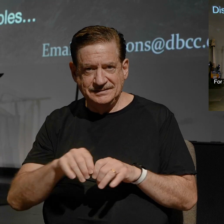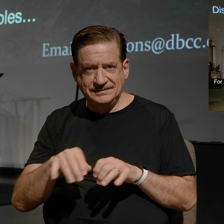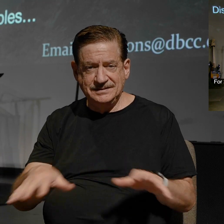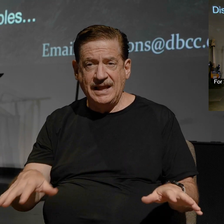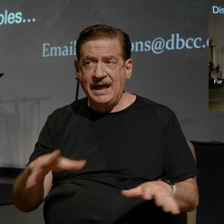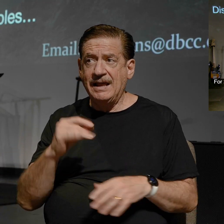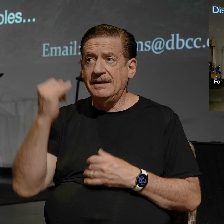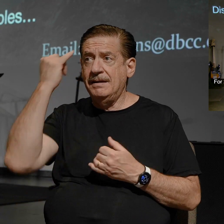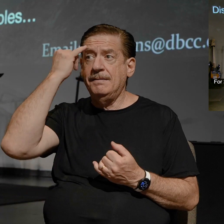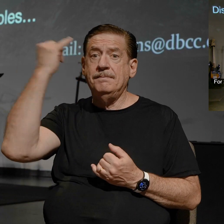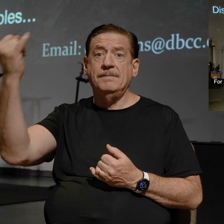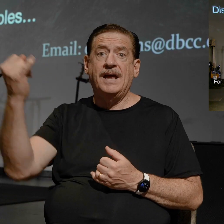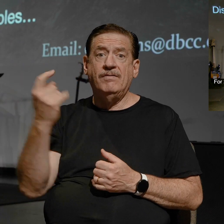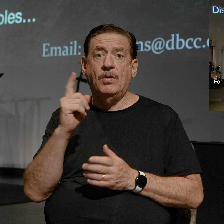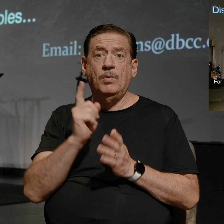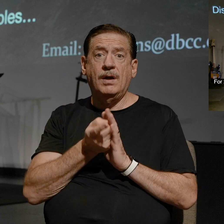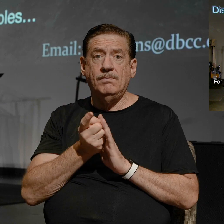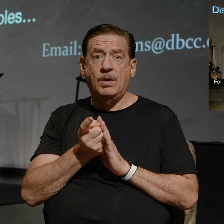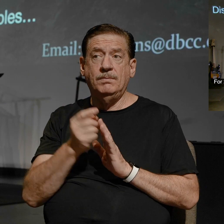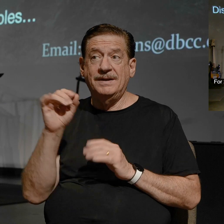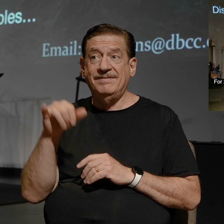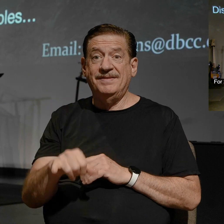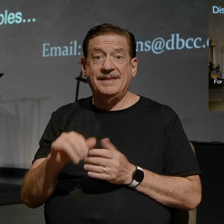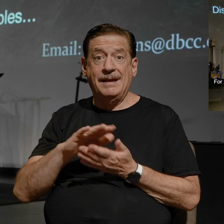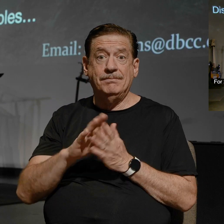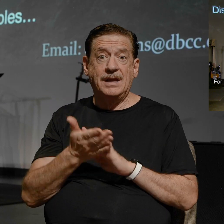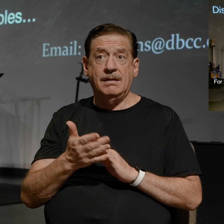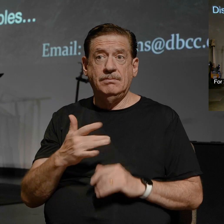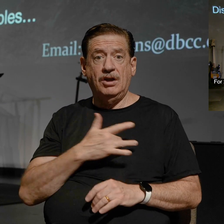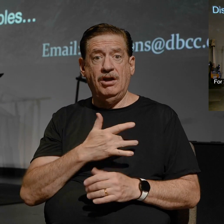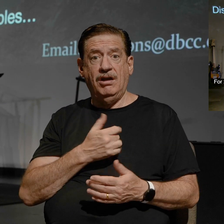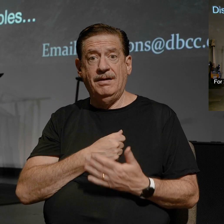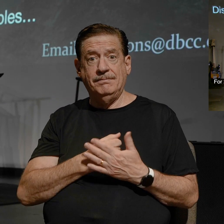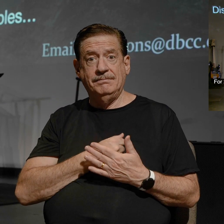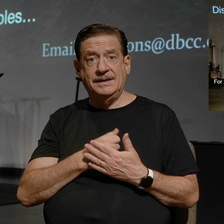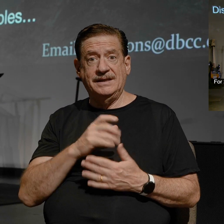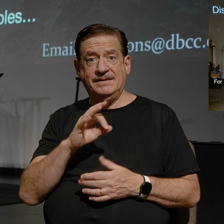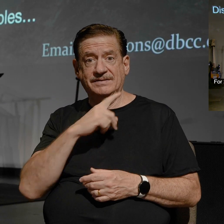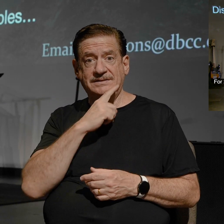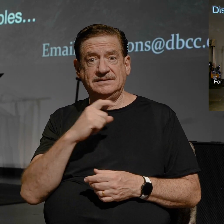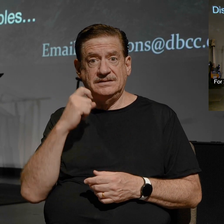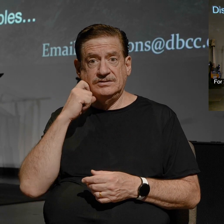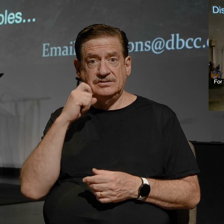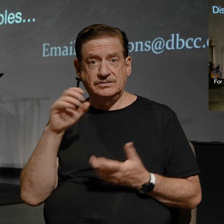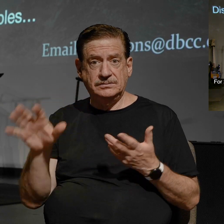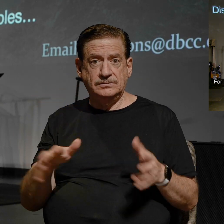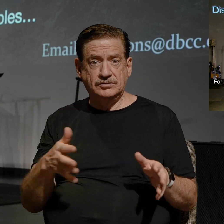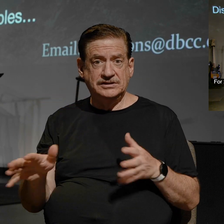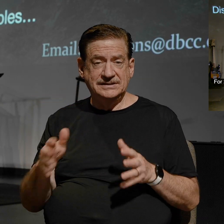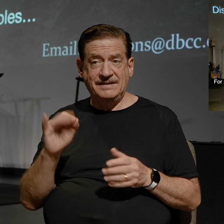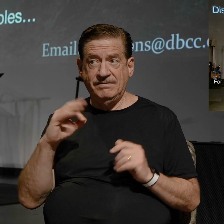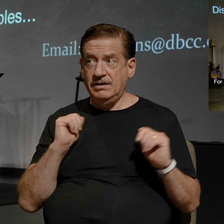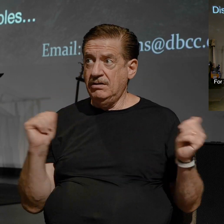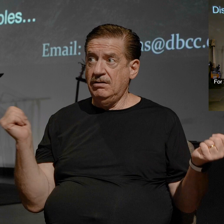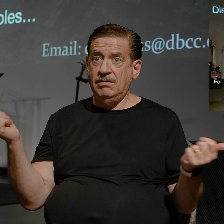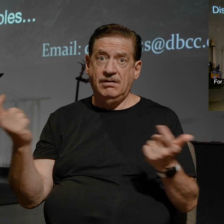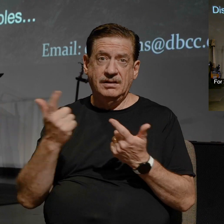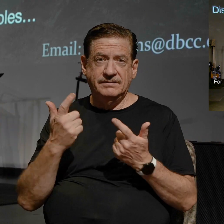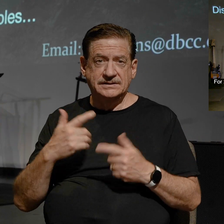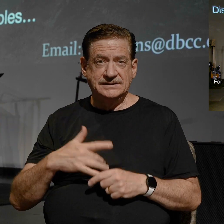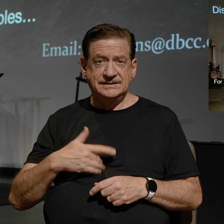And imagine for a moment if that became the heartbeat of Desert Breeze. If all of us